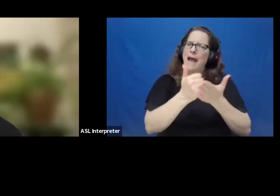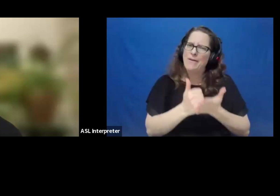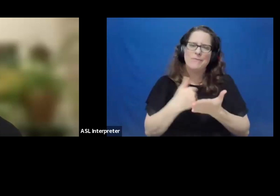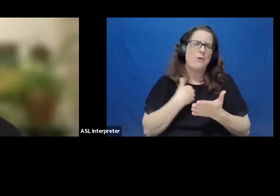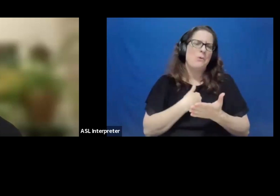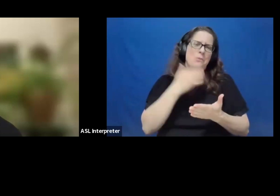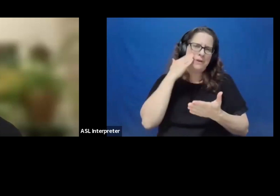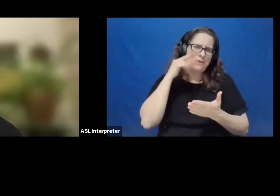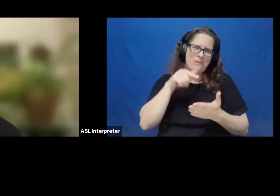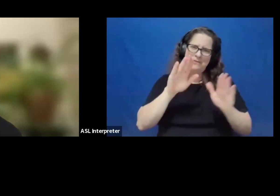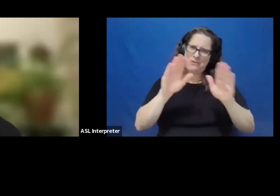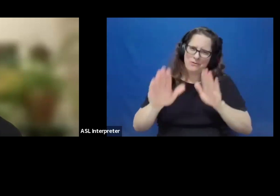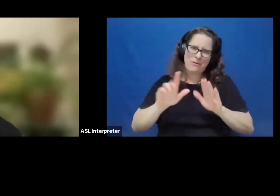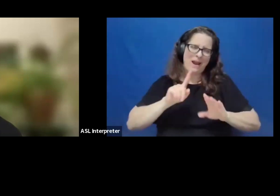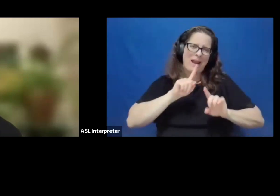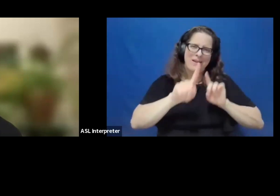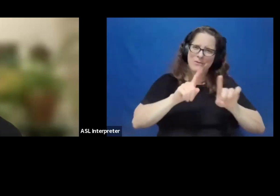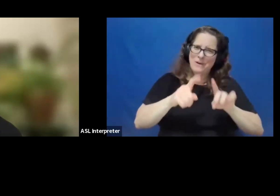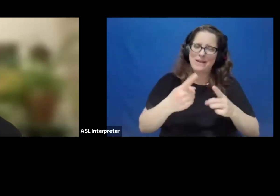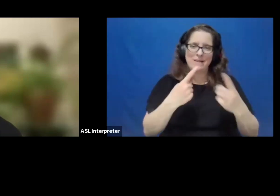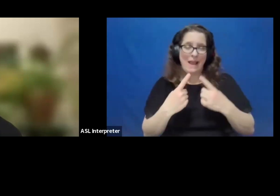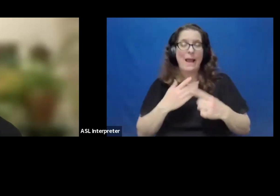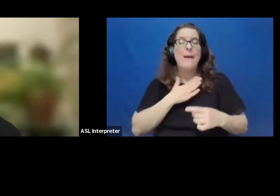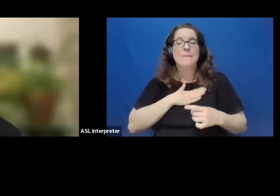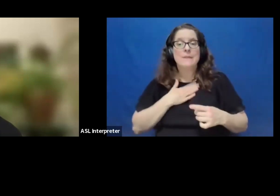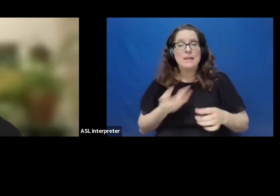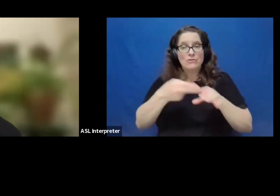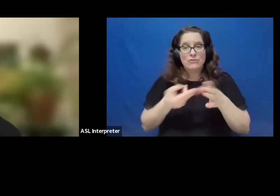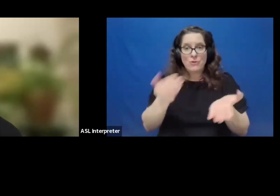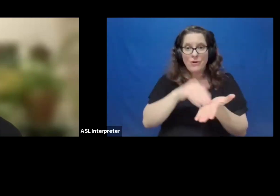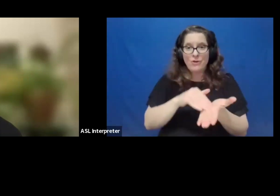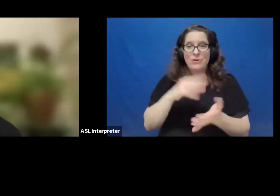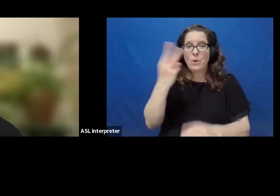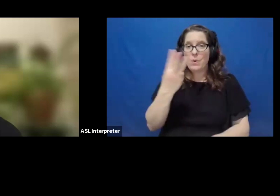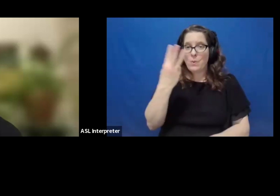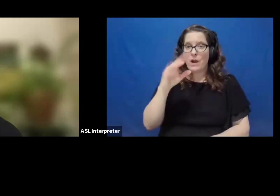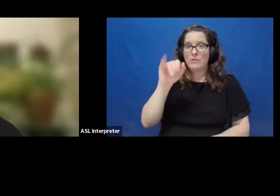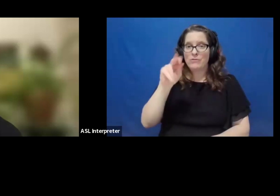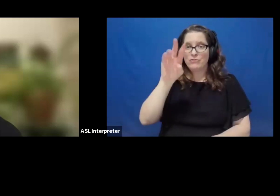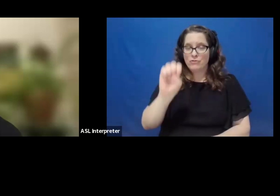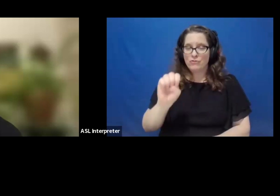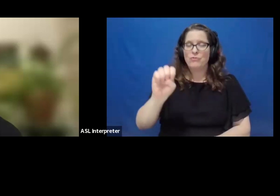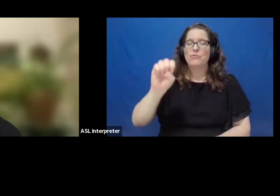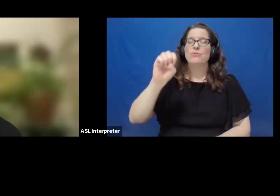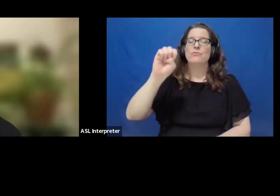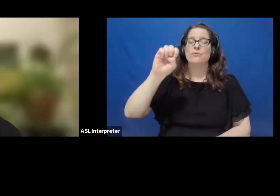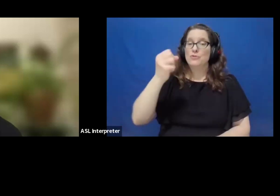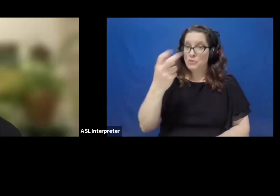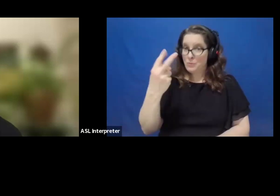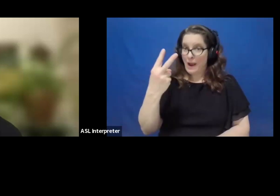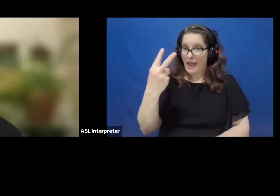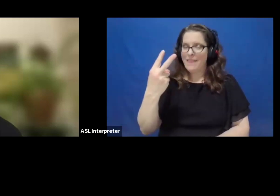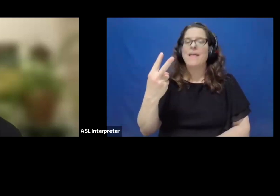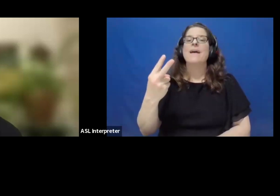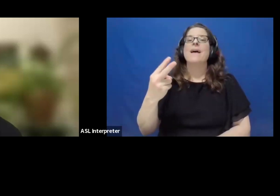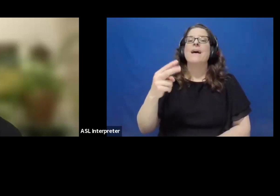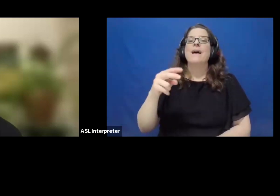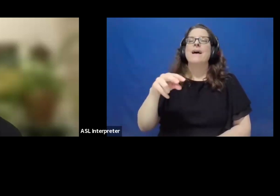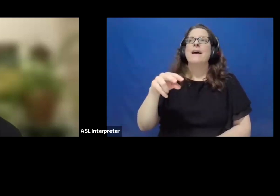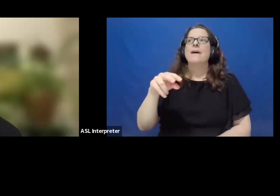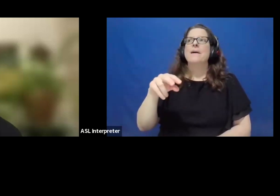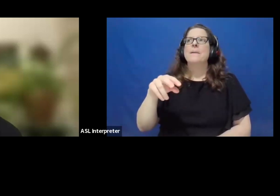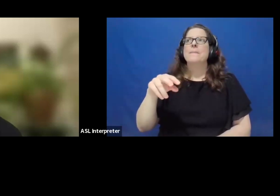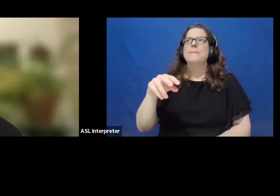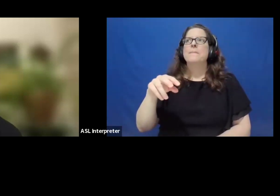great Q&A. Please join us on Wednesday, June 12th from 7 to 8 to learn about Montgomery County Police resources and